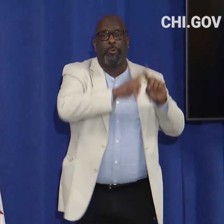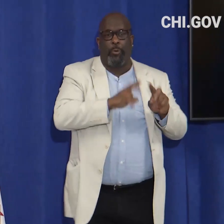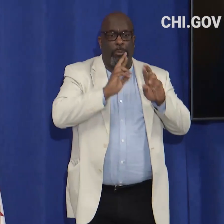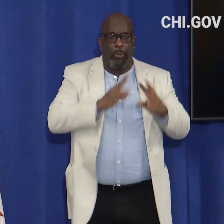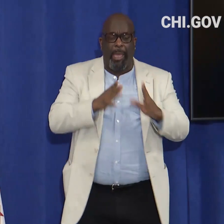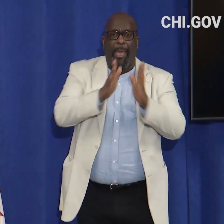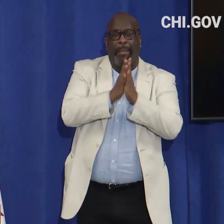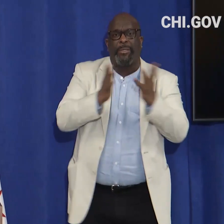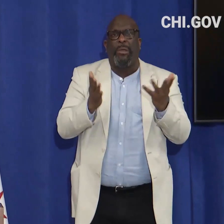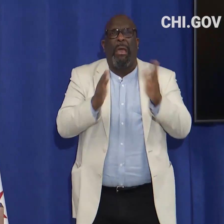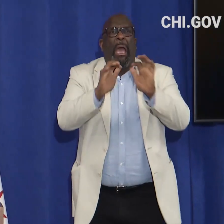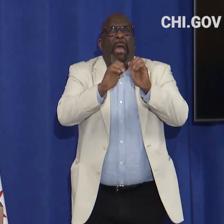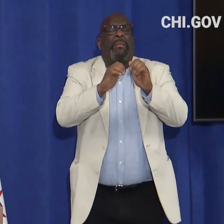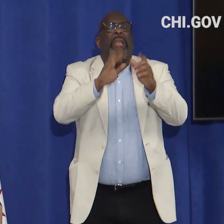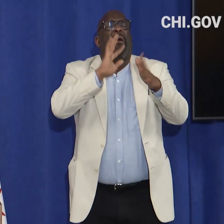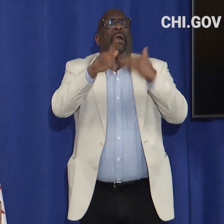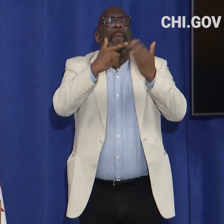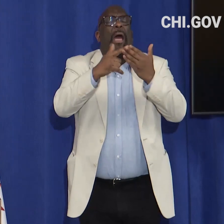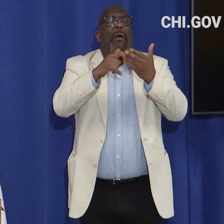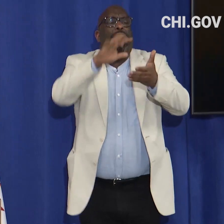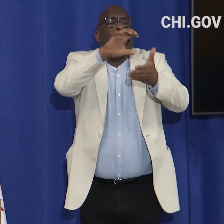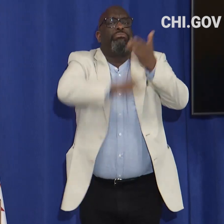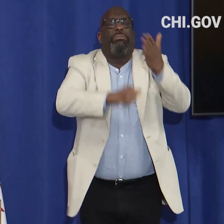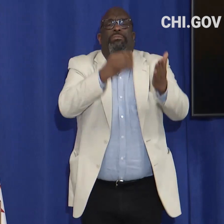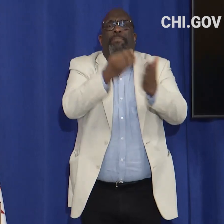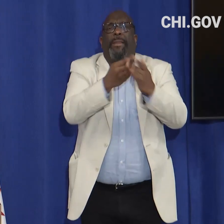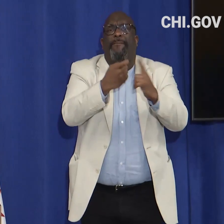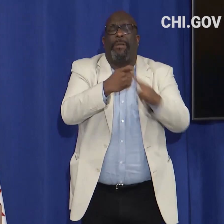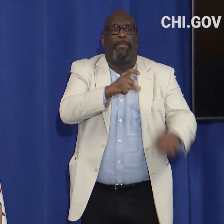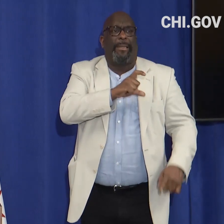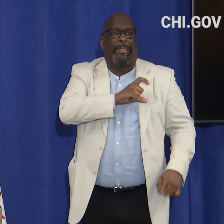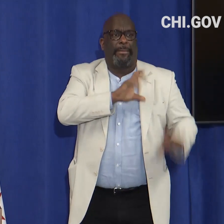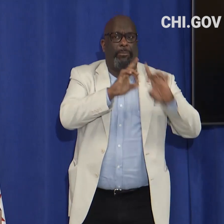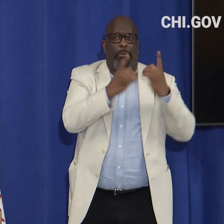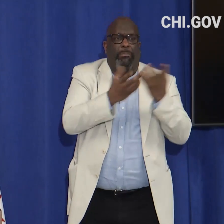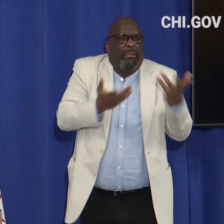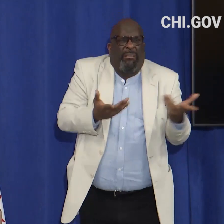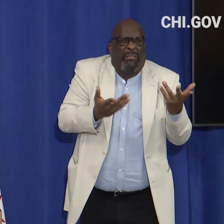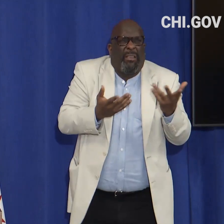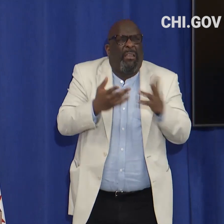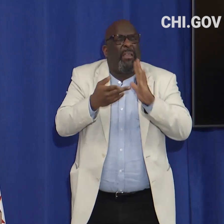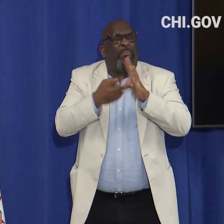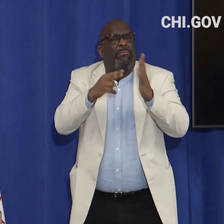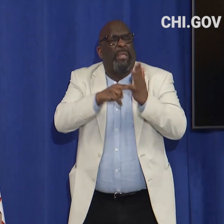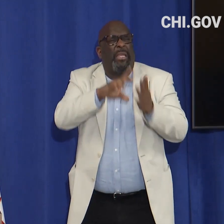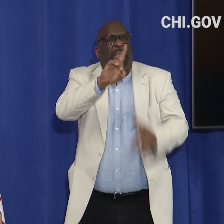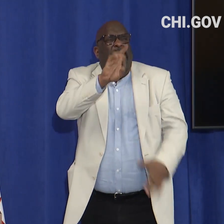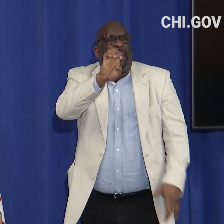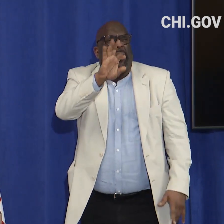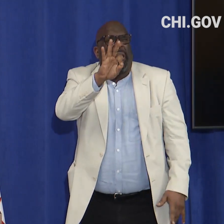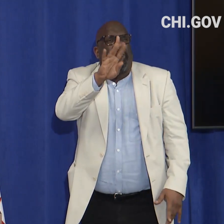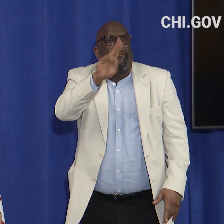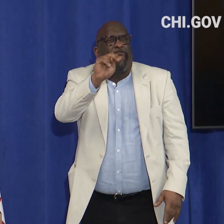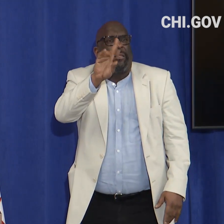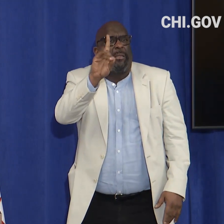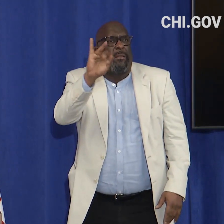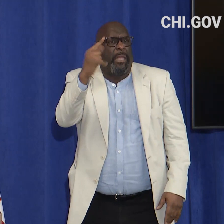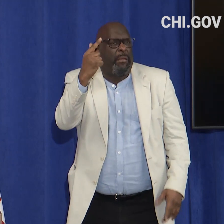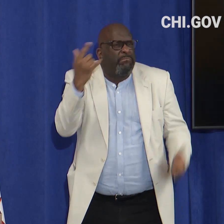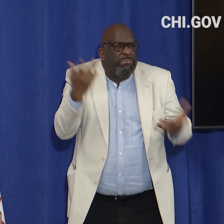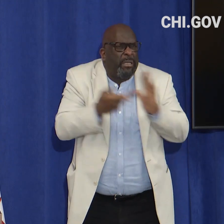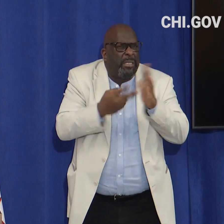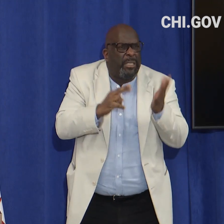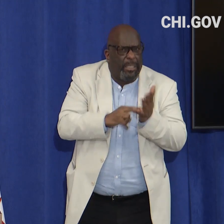about defunding police. From David Grazing. What does the term defunding mean to you? Are you